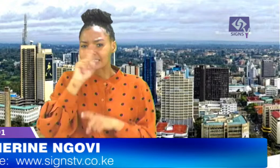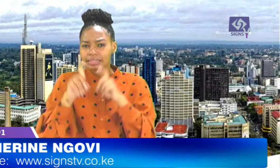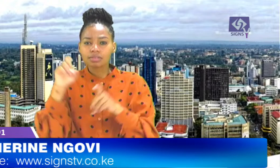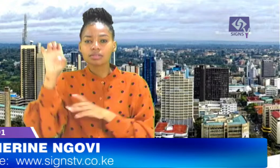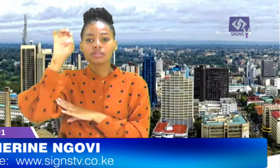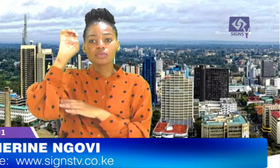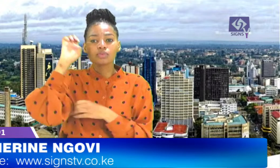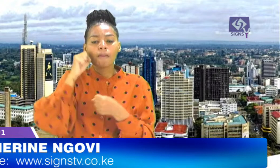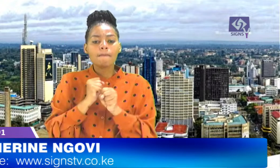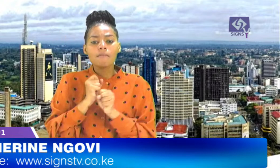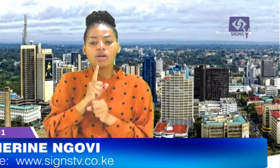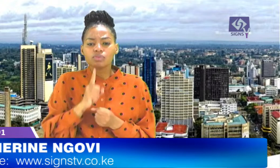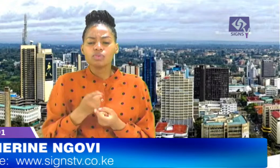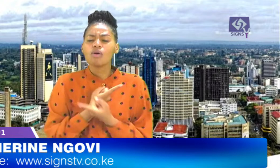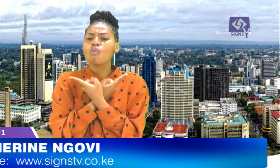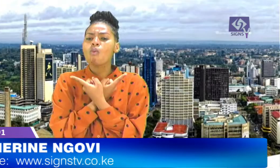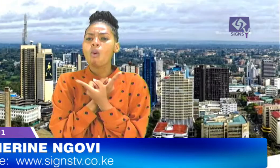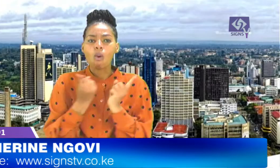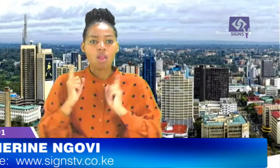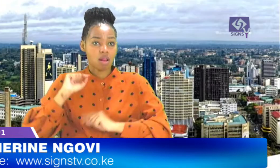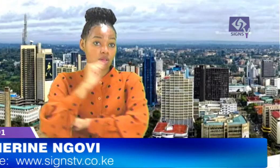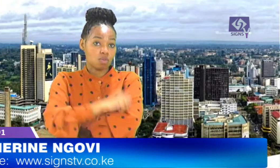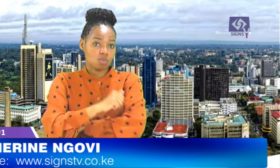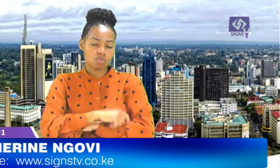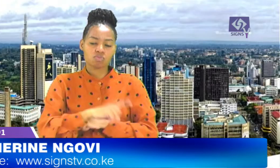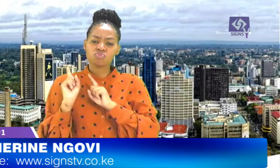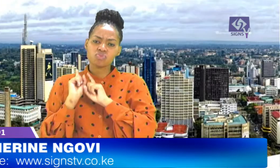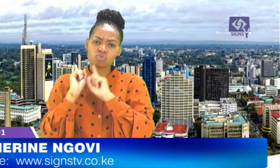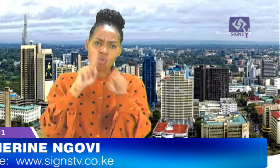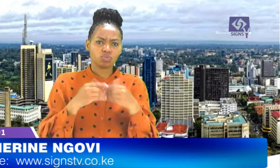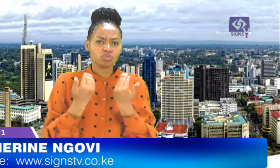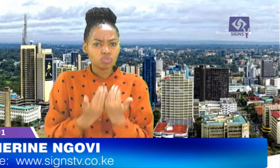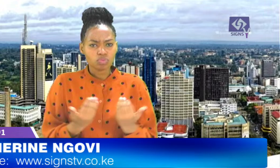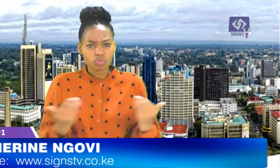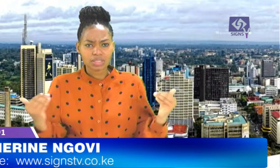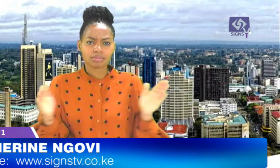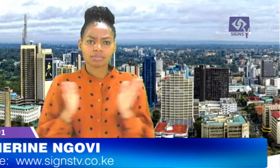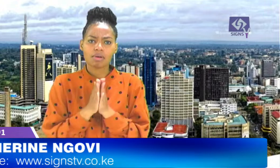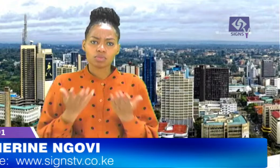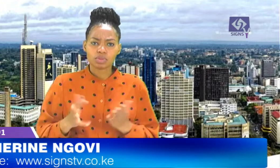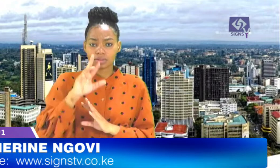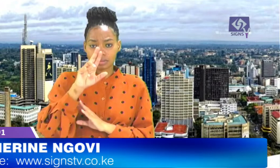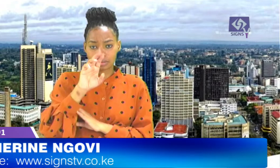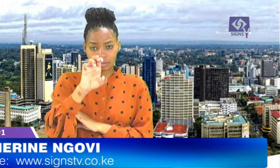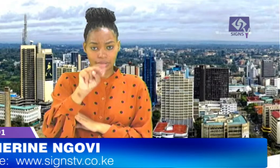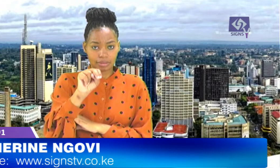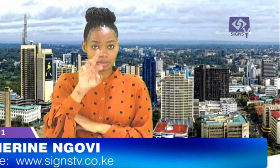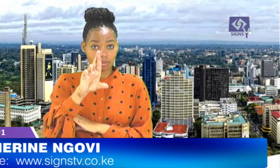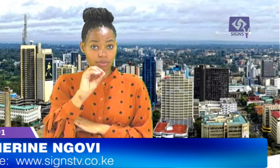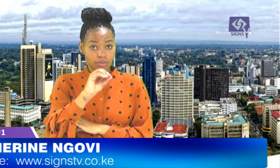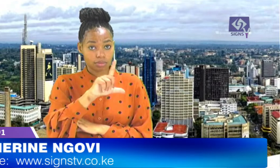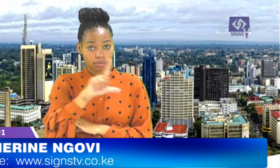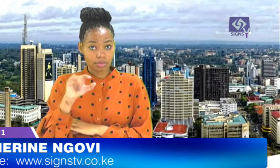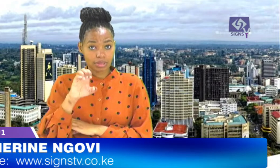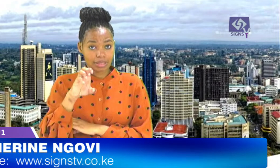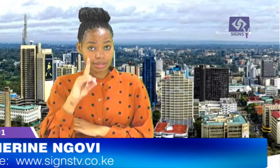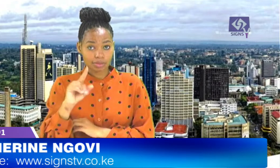Simoto challenged parents to prioritize education by ensuring all school-going children